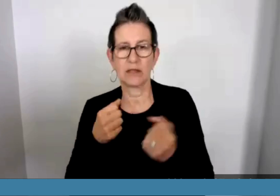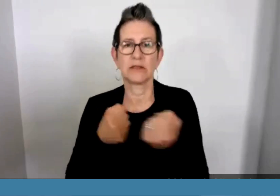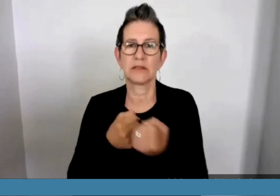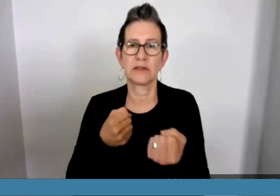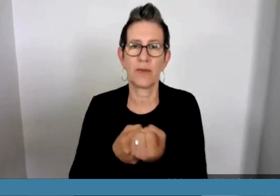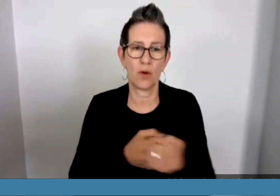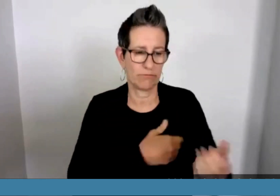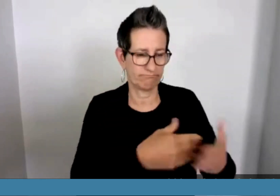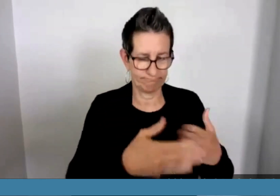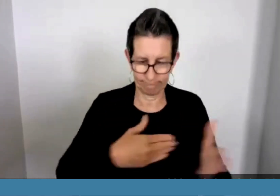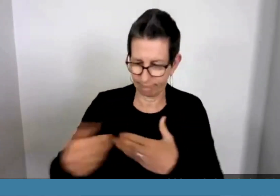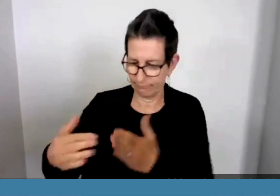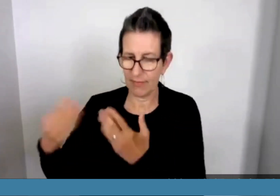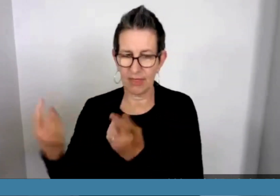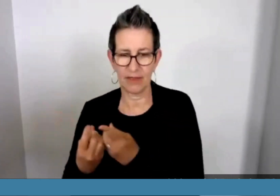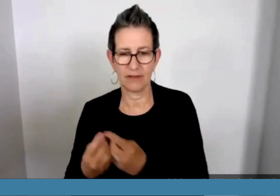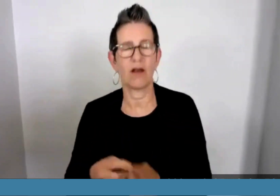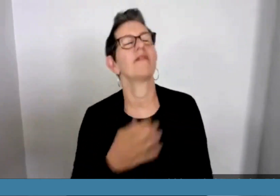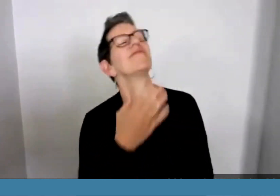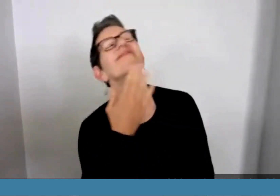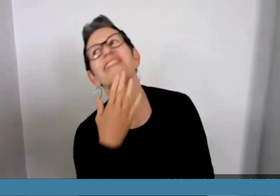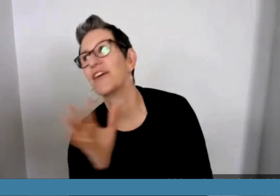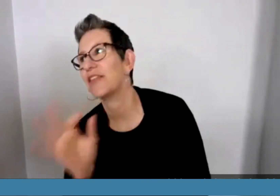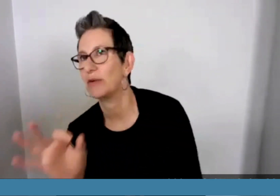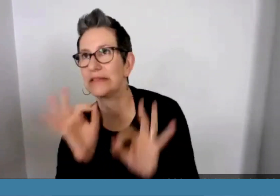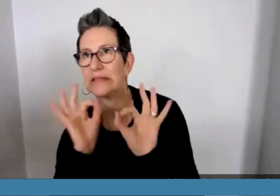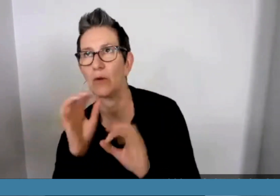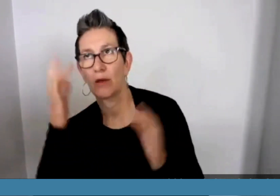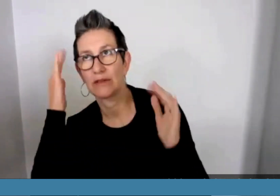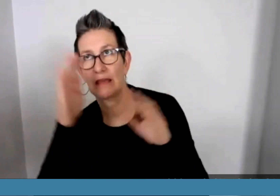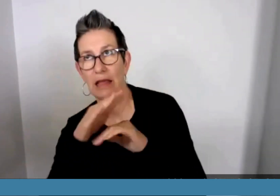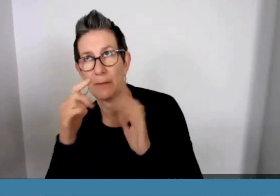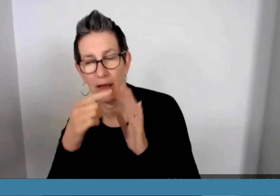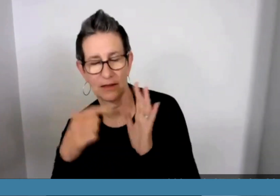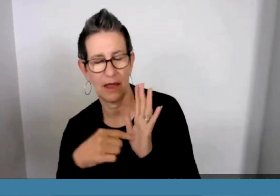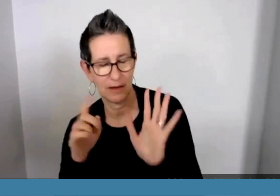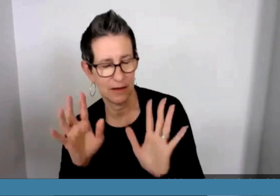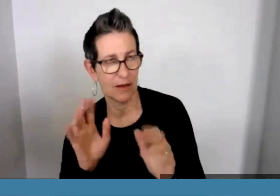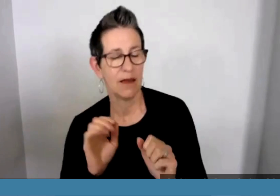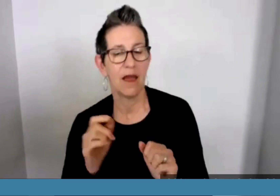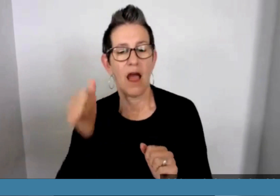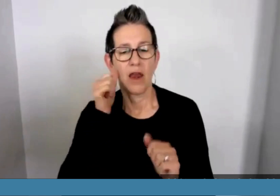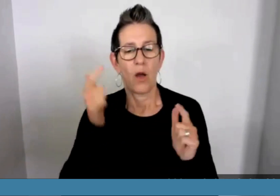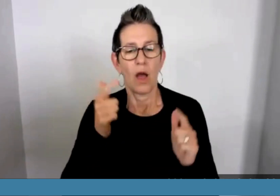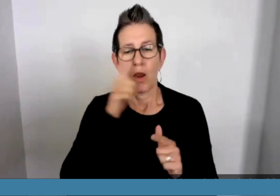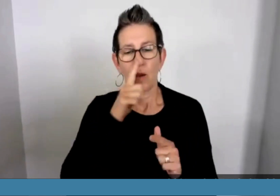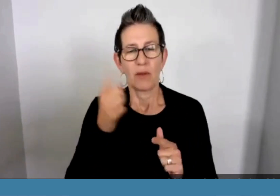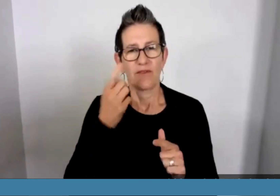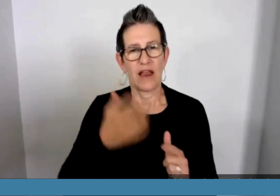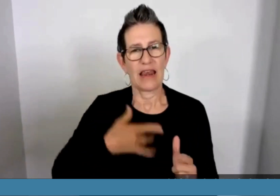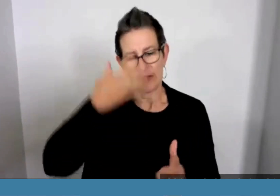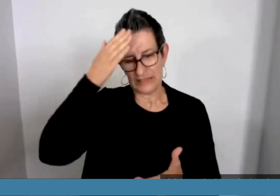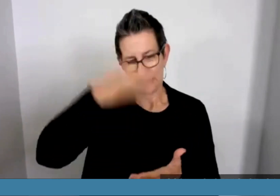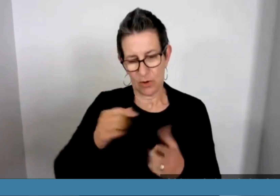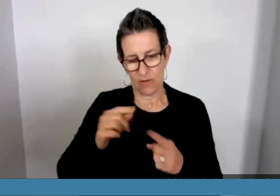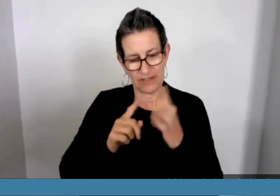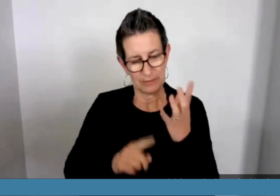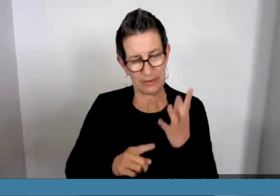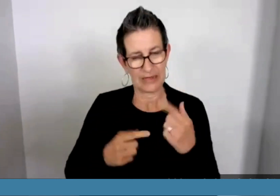Perfect. Thank you, Sue. That was exactly what I was thinking about, because I know lots of people with lived experience of disability that may not be formally with